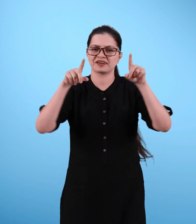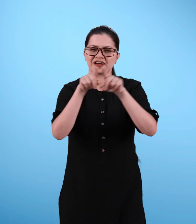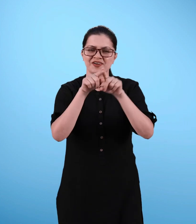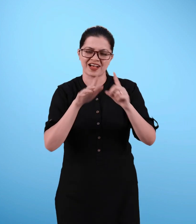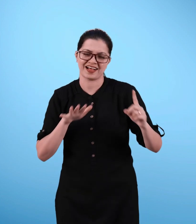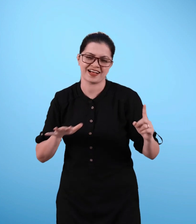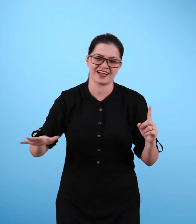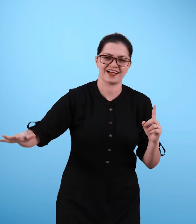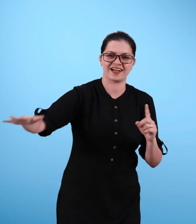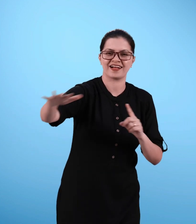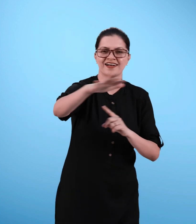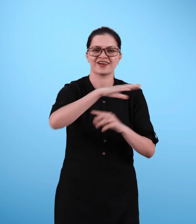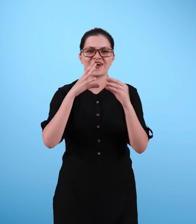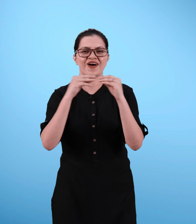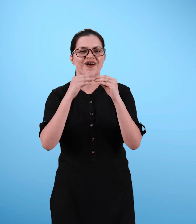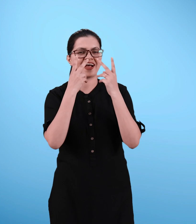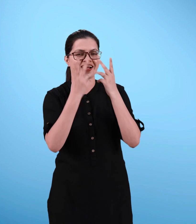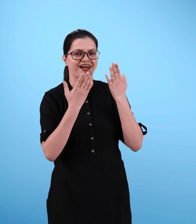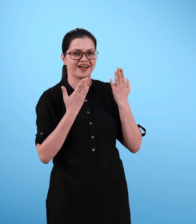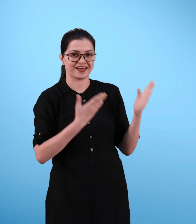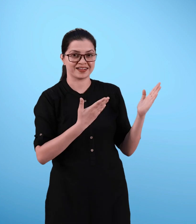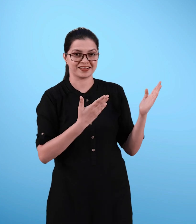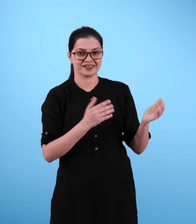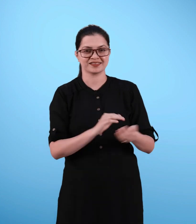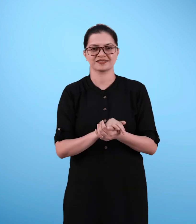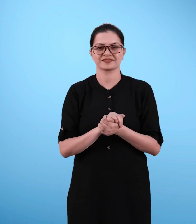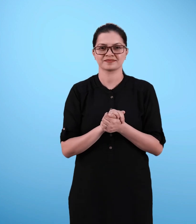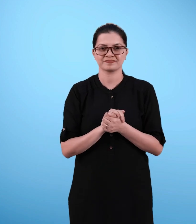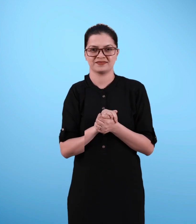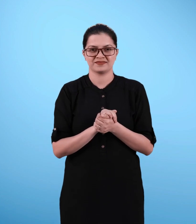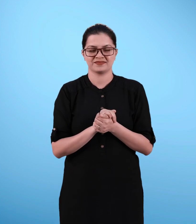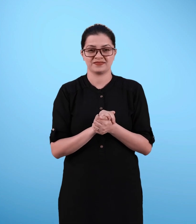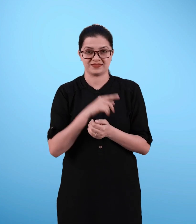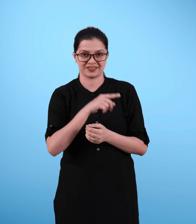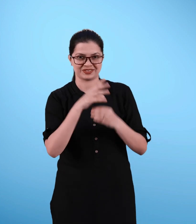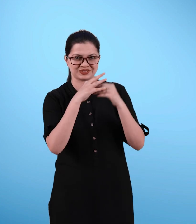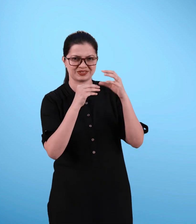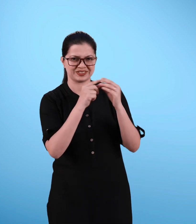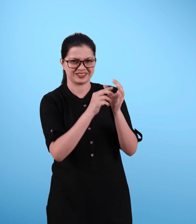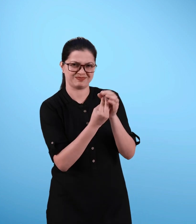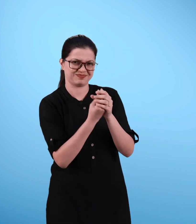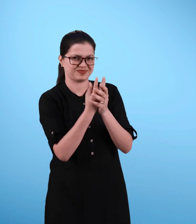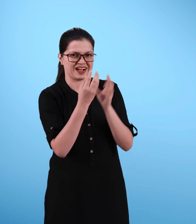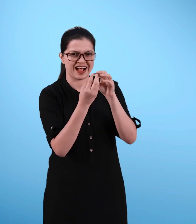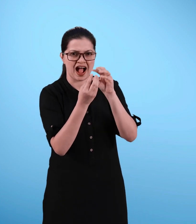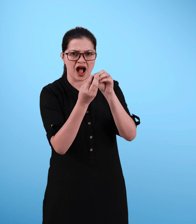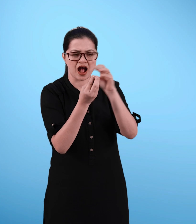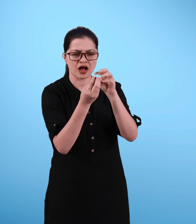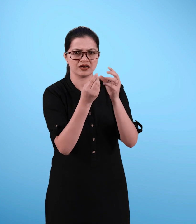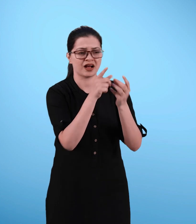As shown in figure 3.6. Usually From picked these by balls, hand. Cotton is usually picked